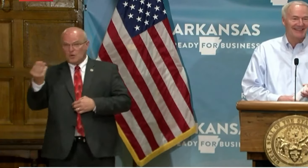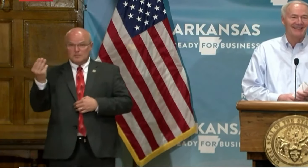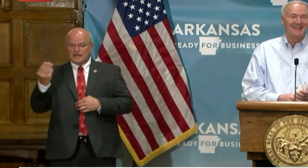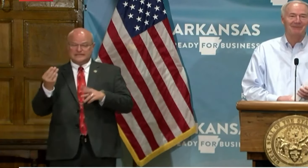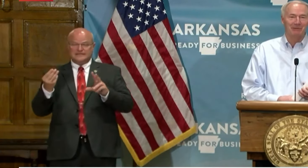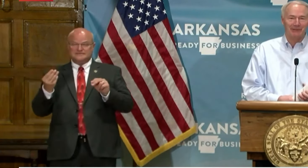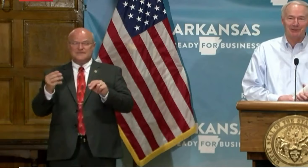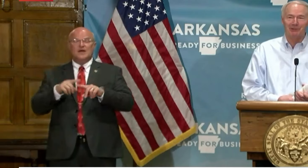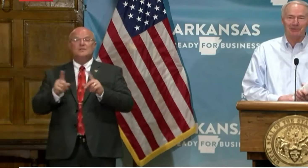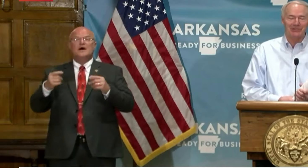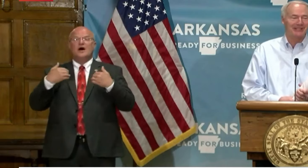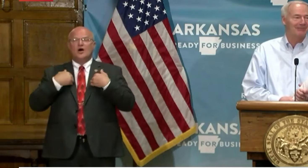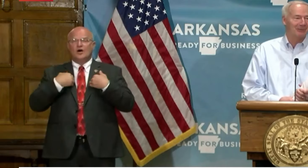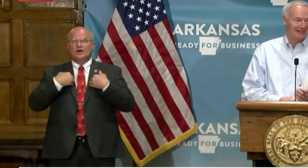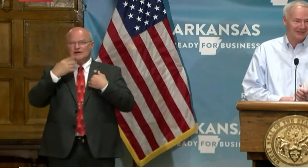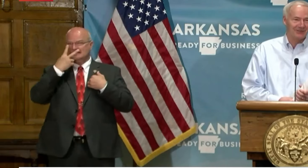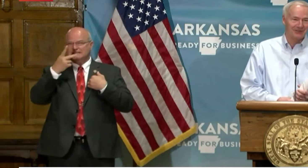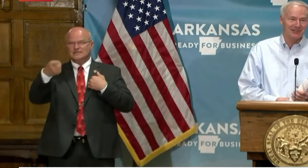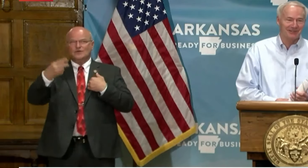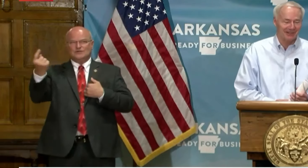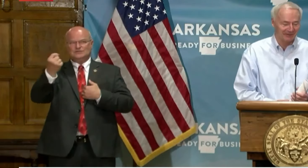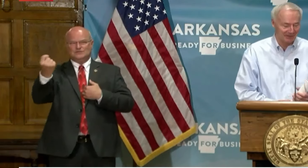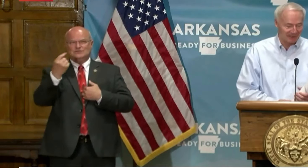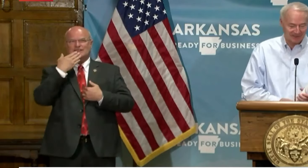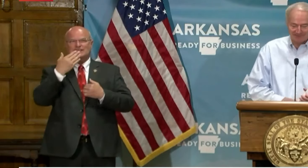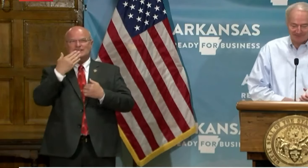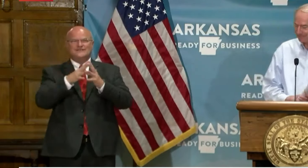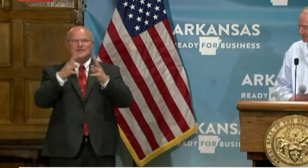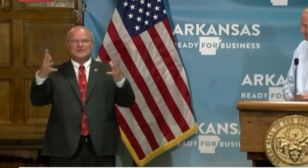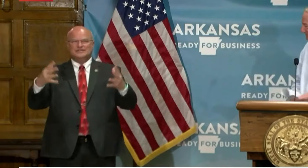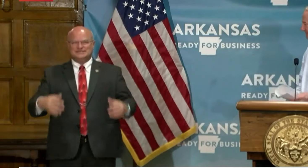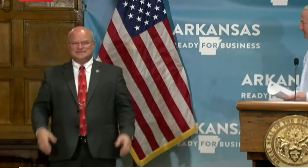Monday, but we do hope to see everybody Tuesday. Thank you very